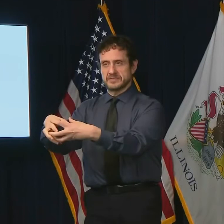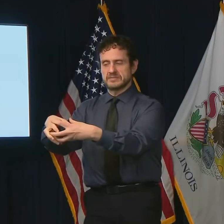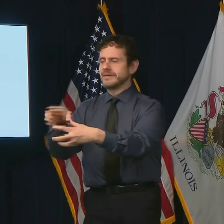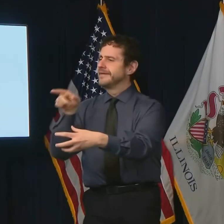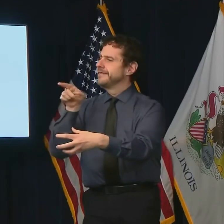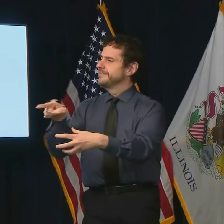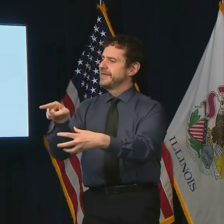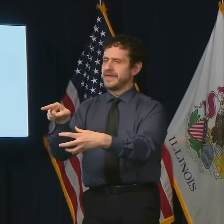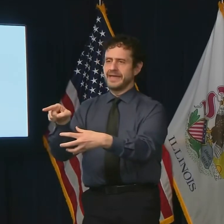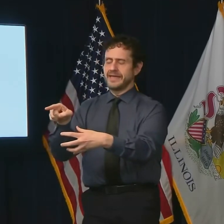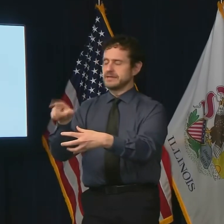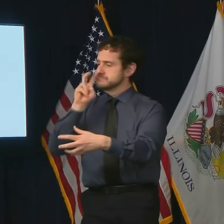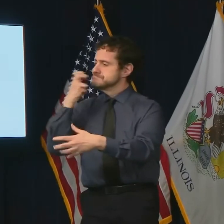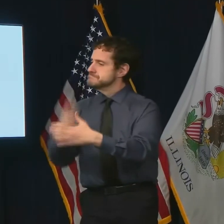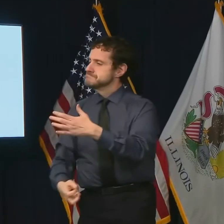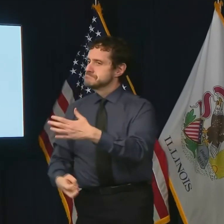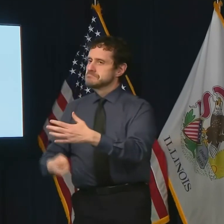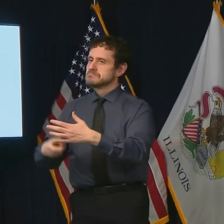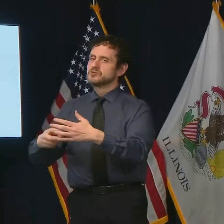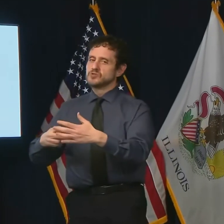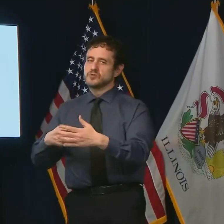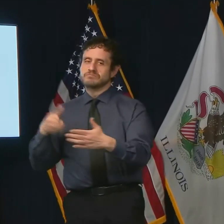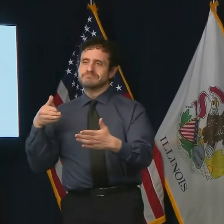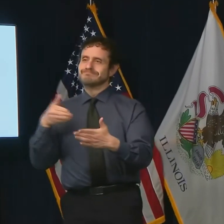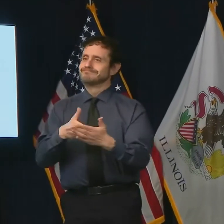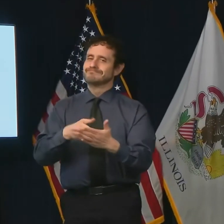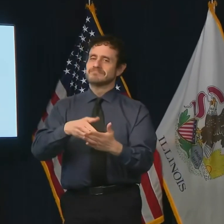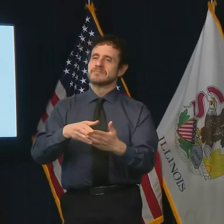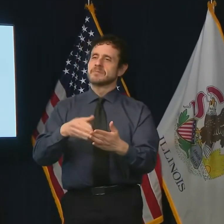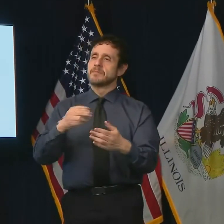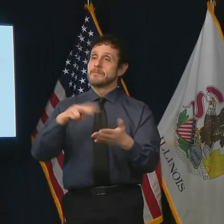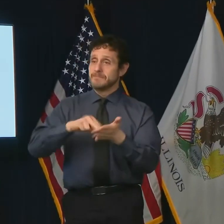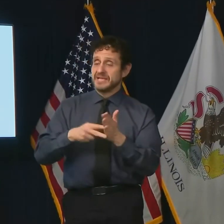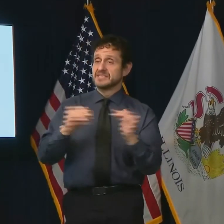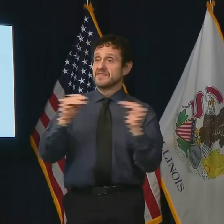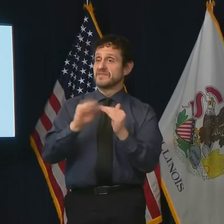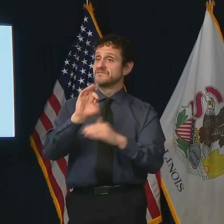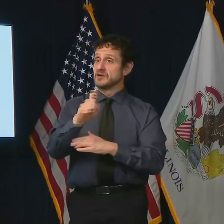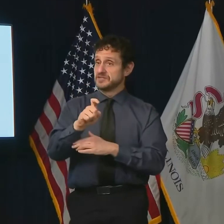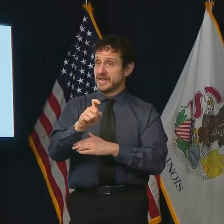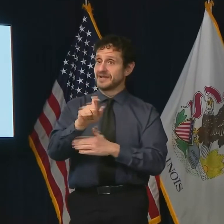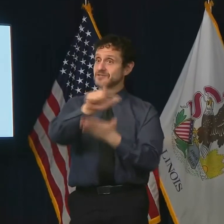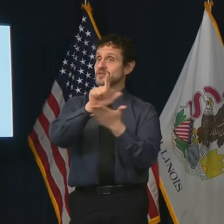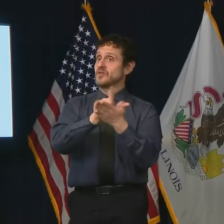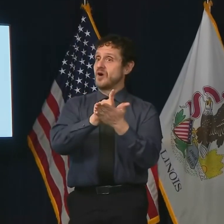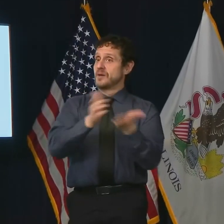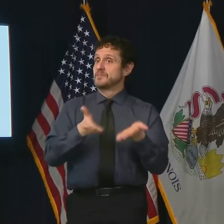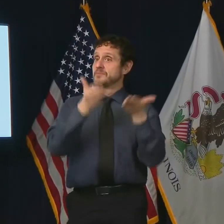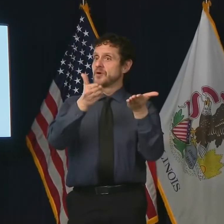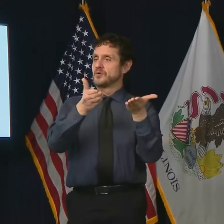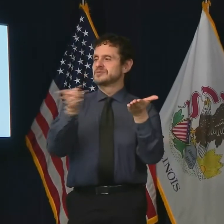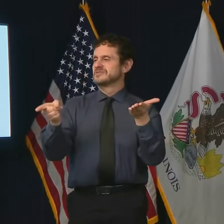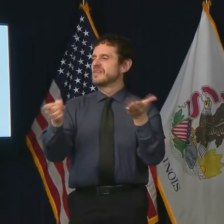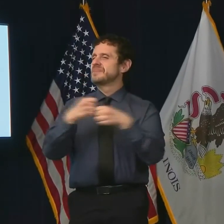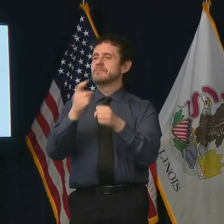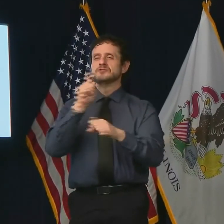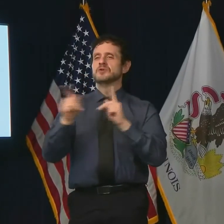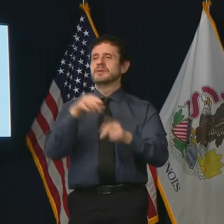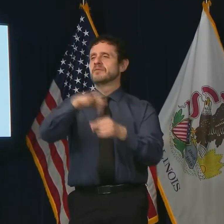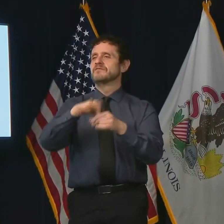in trying to defeat the fair tax, which would have been a good beginning of a solution to